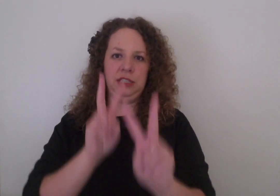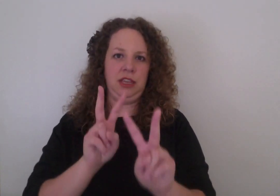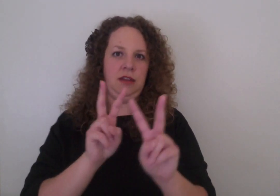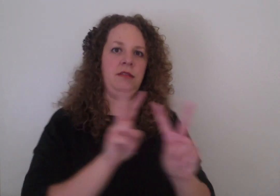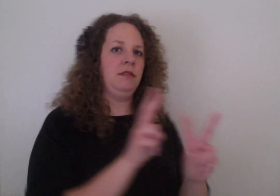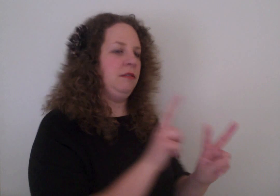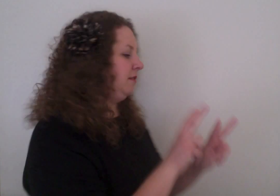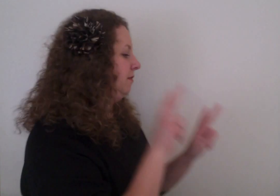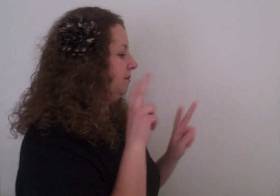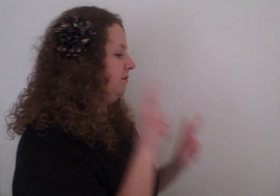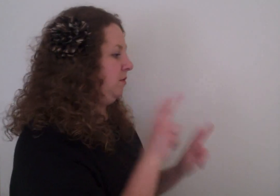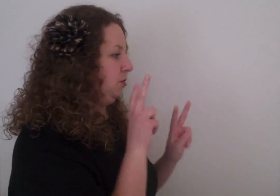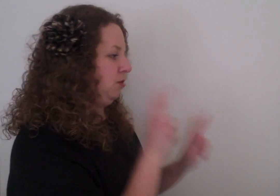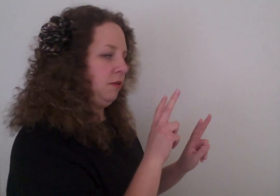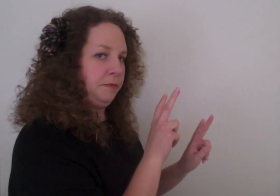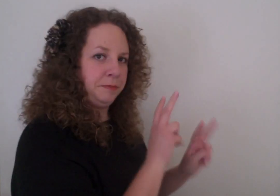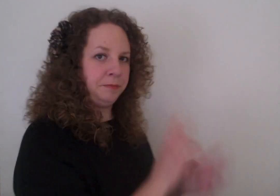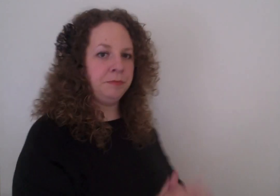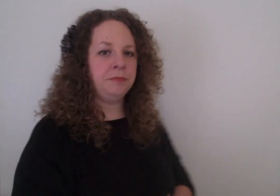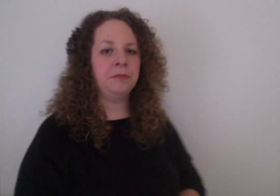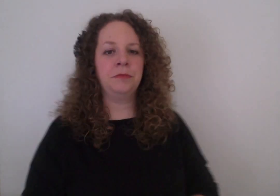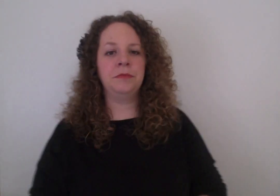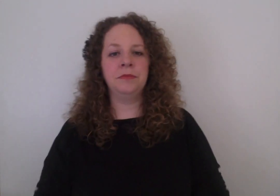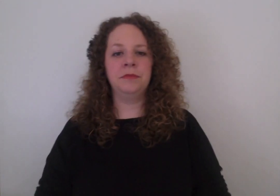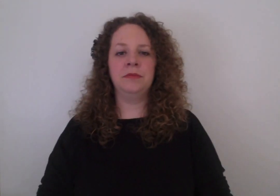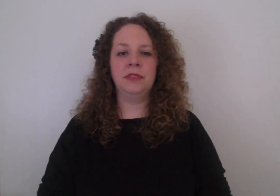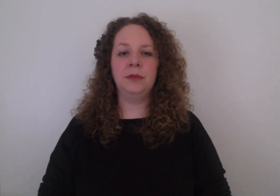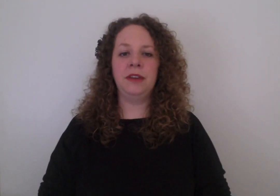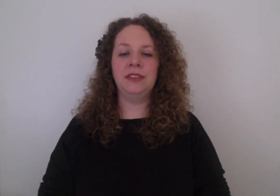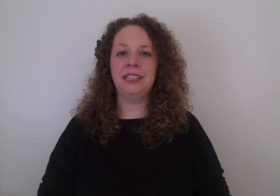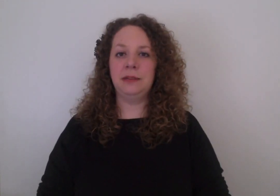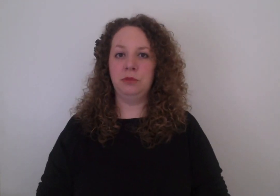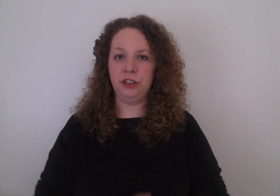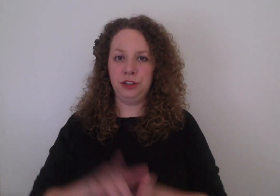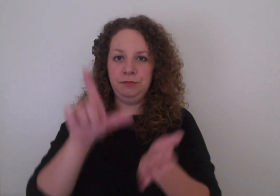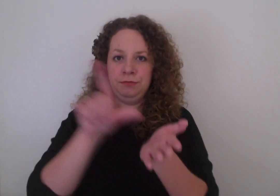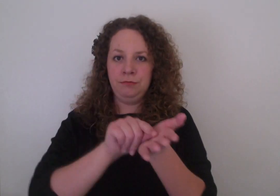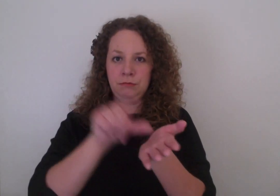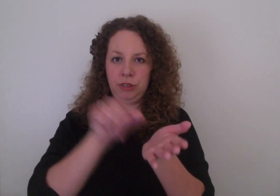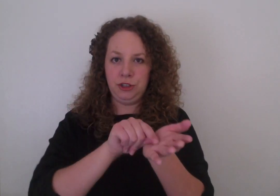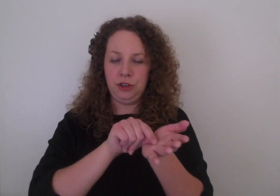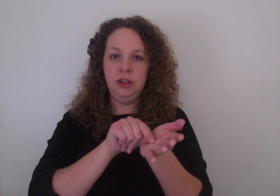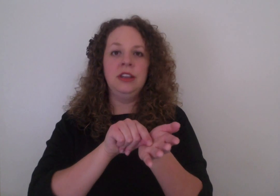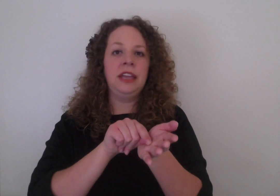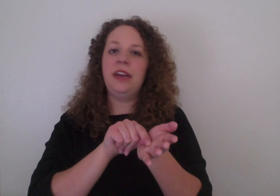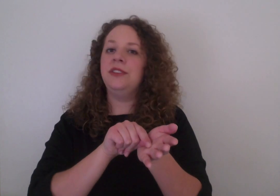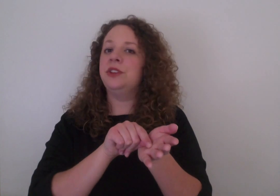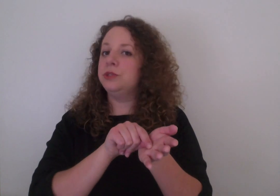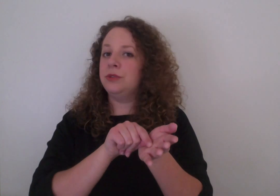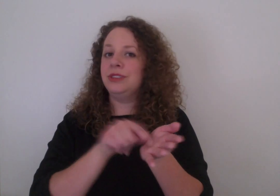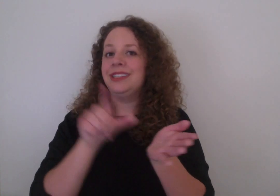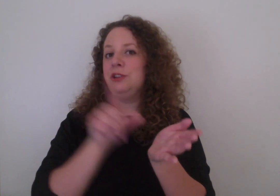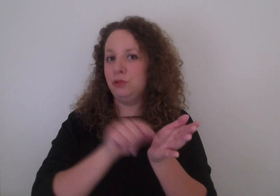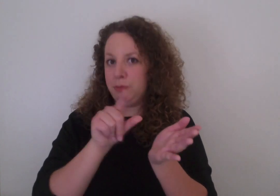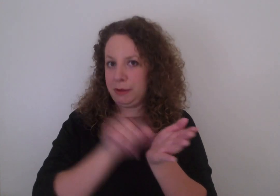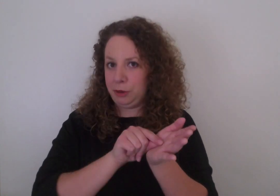sign funeral. Then we have the sign printer. Printer. Okay, this is also the sign newspaper.